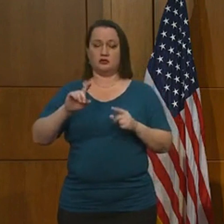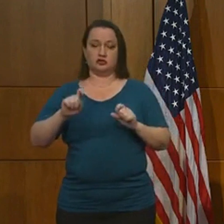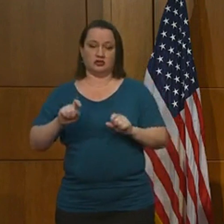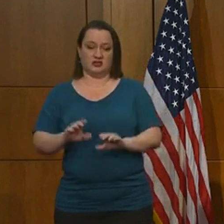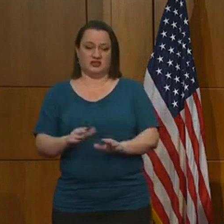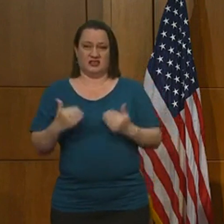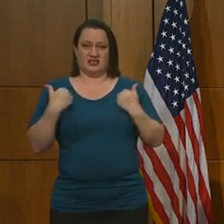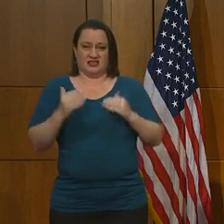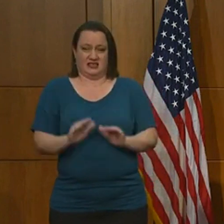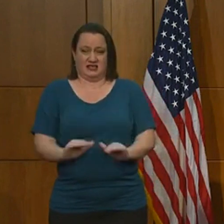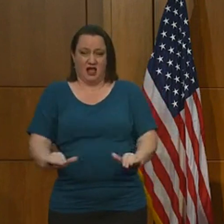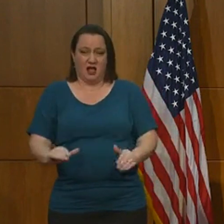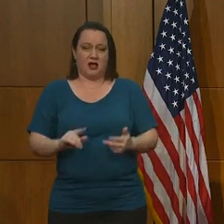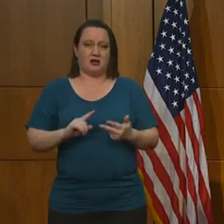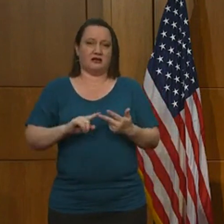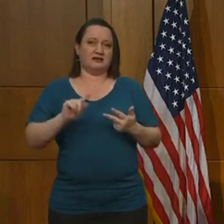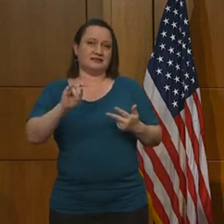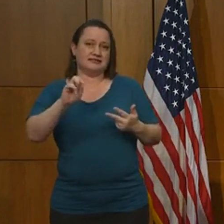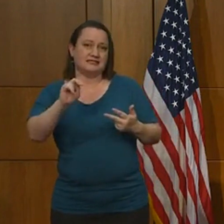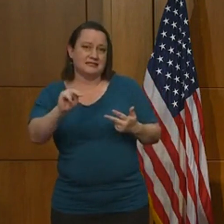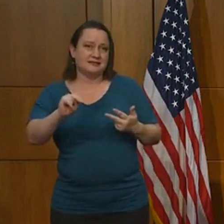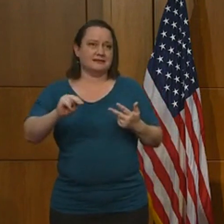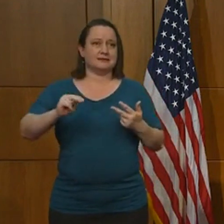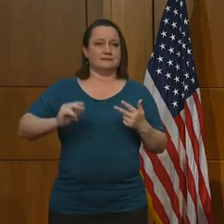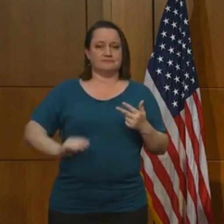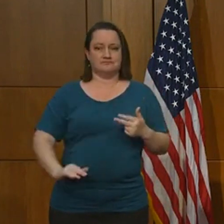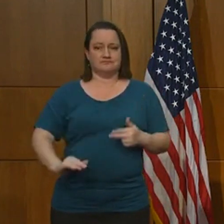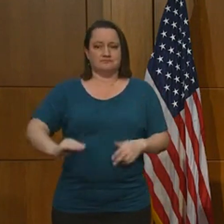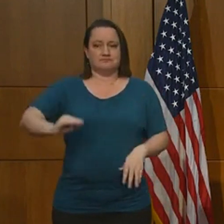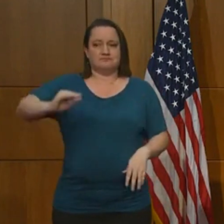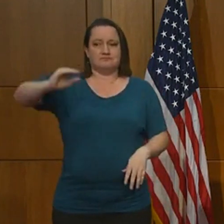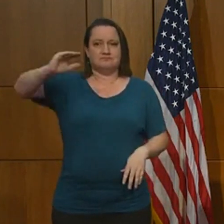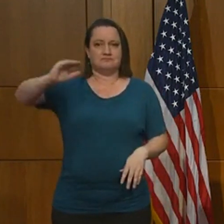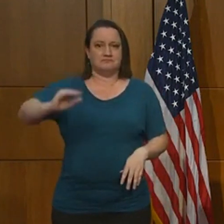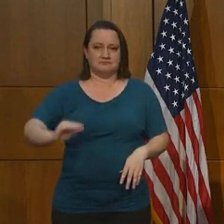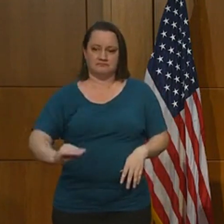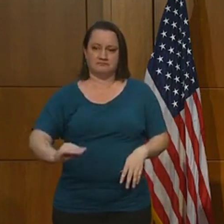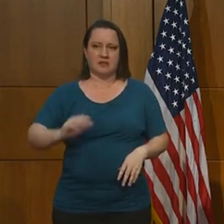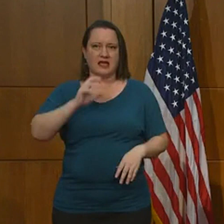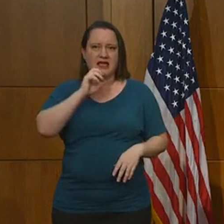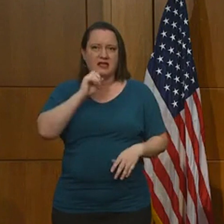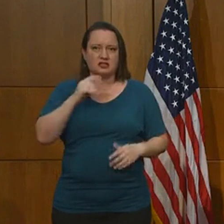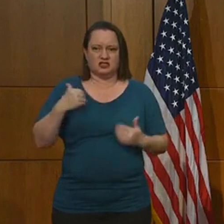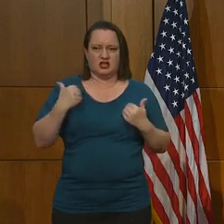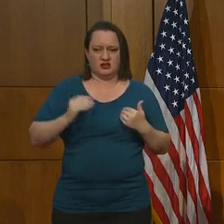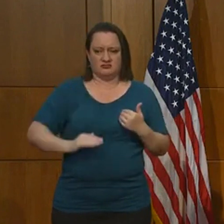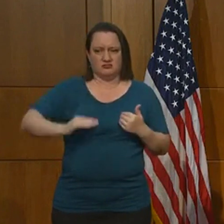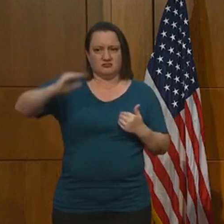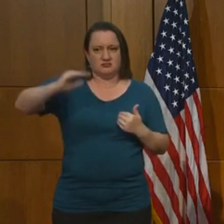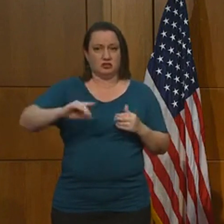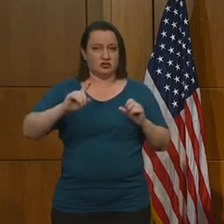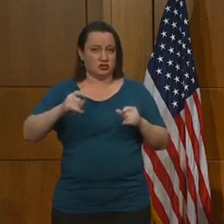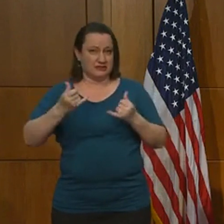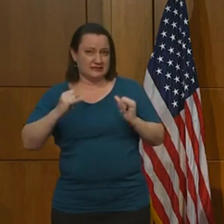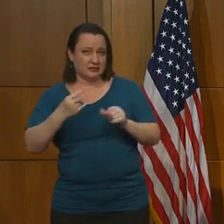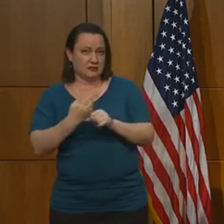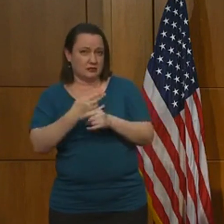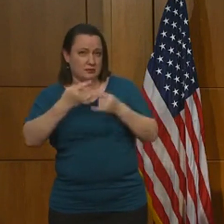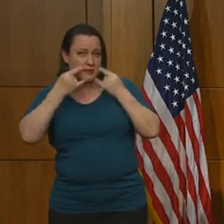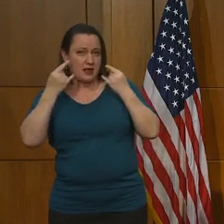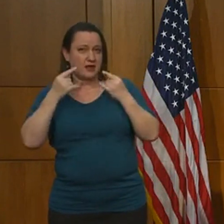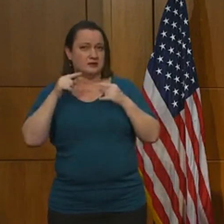teens wear a mask when they're out in public at grocery stores around the communities? Yeah, I'm going to let either Dr.